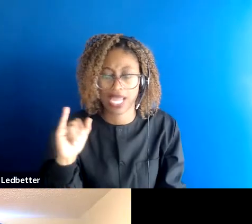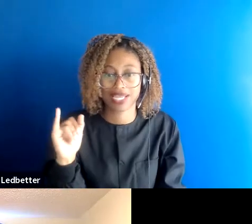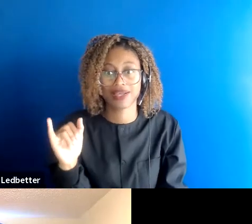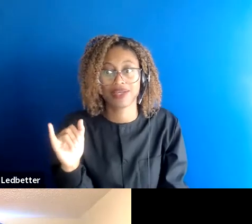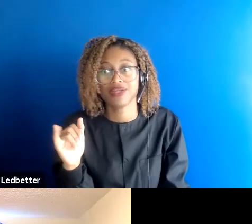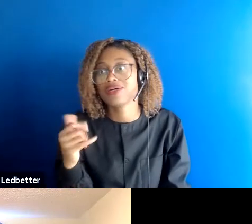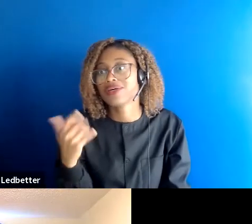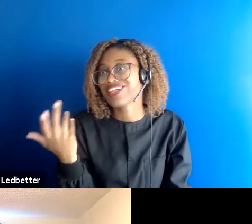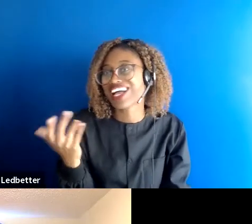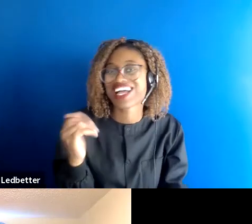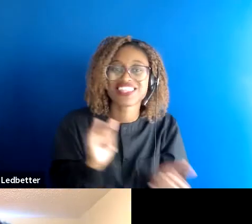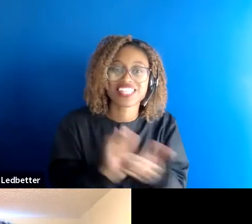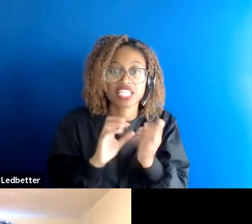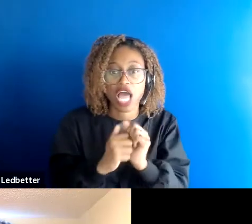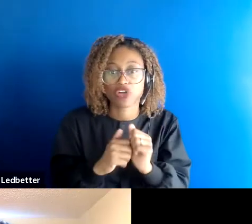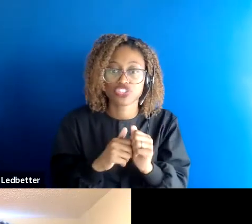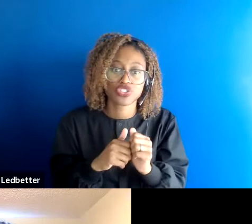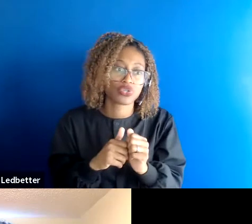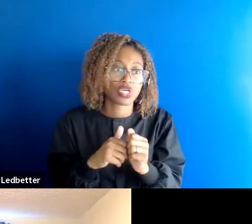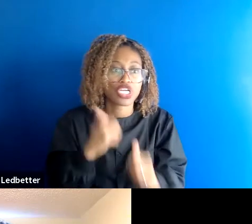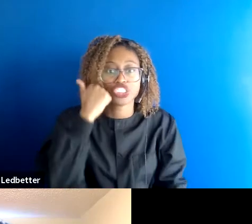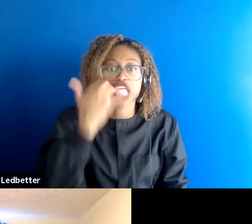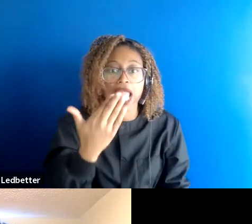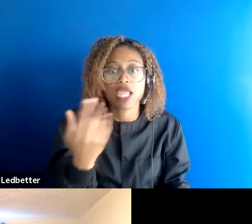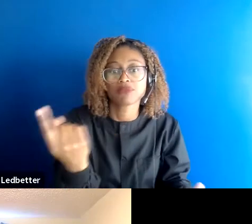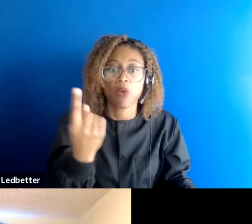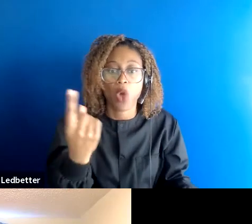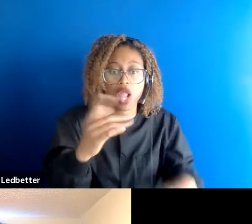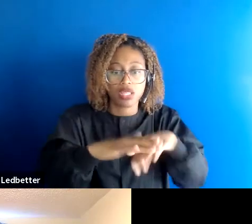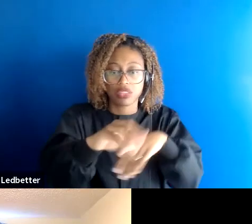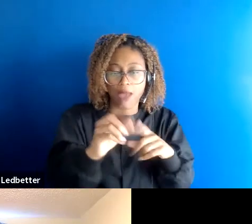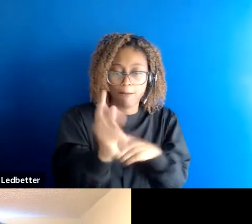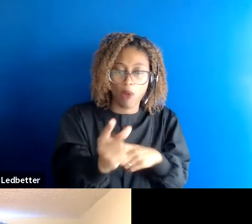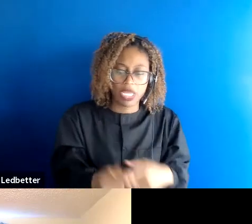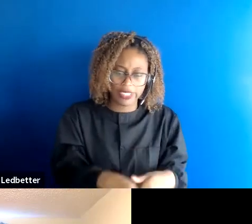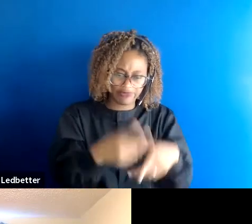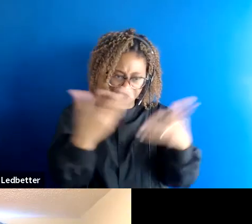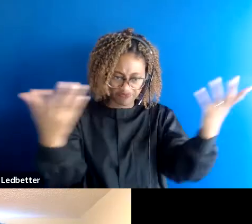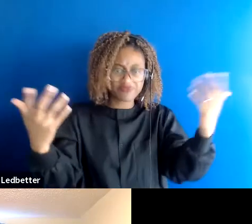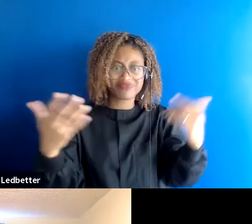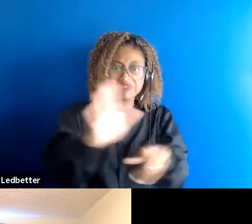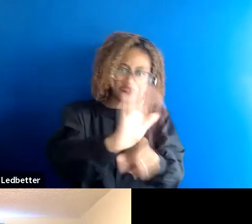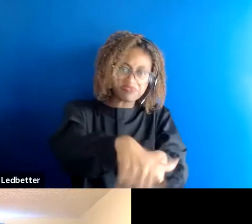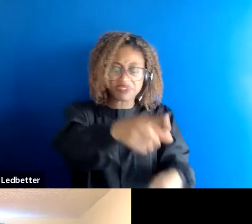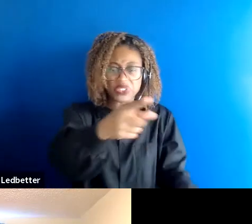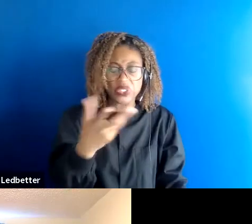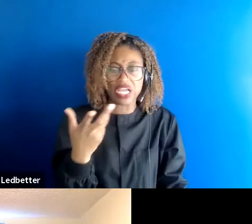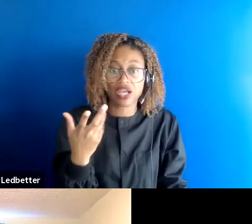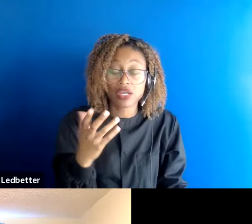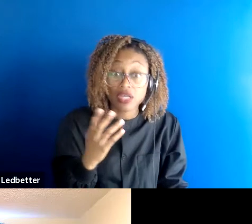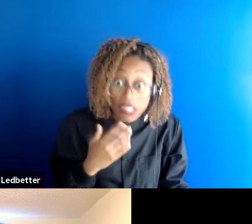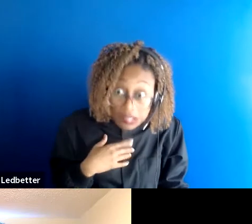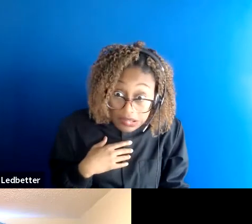way to purposely shame someone in the moment. So the only real thing that can